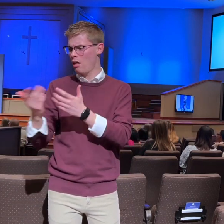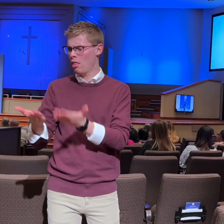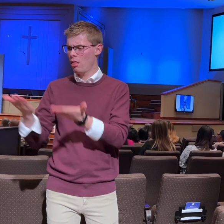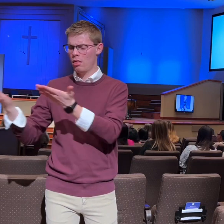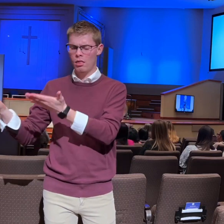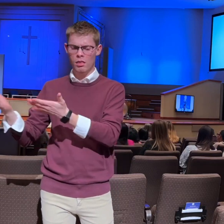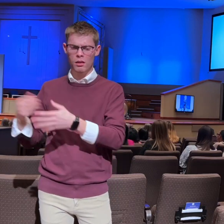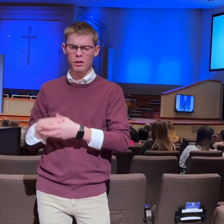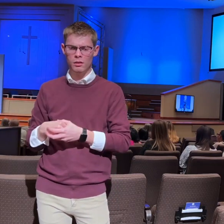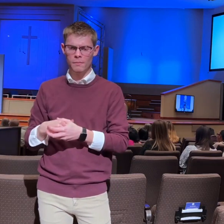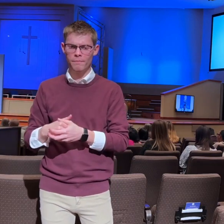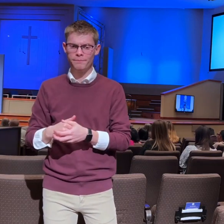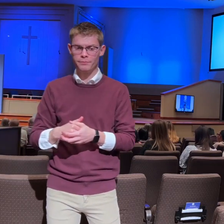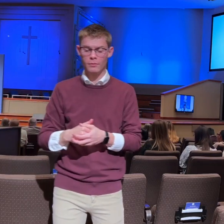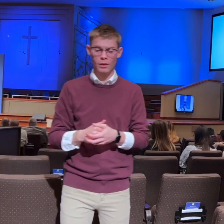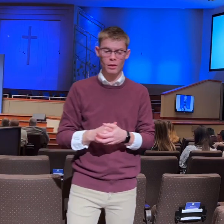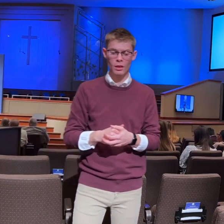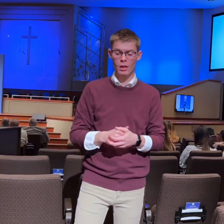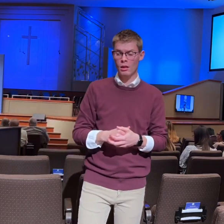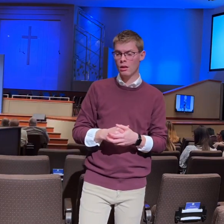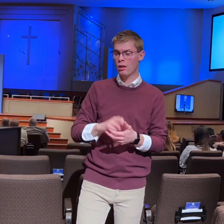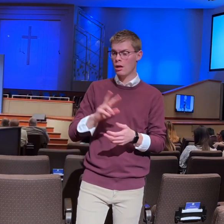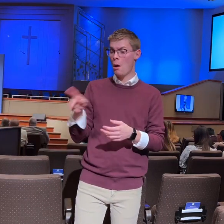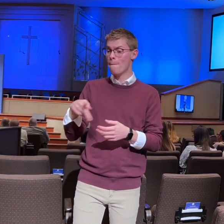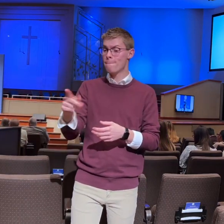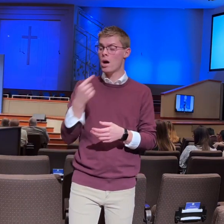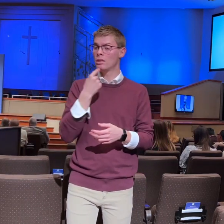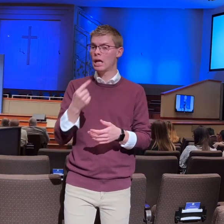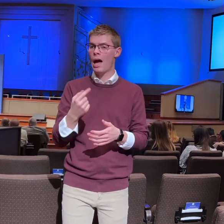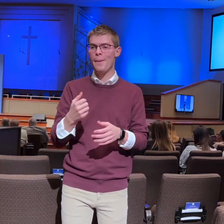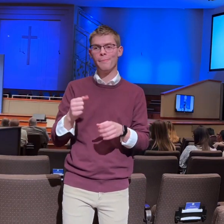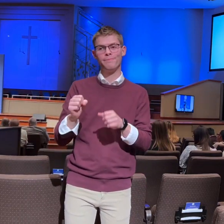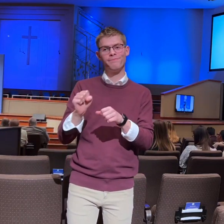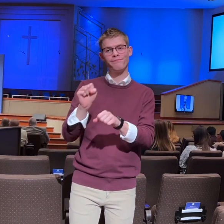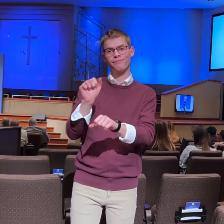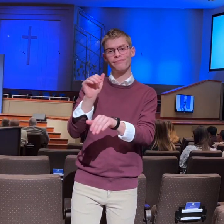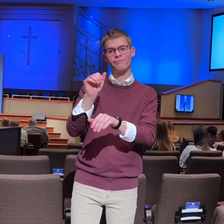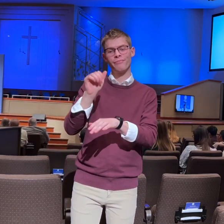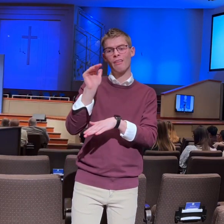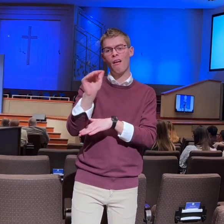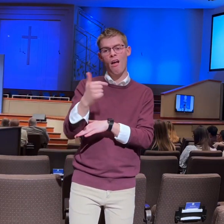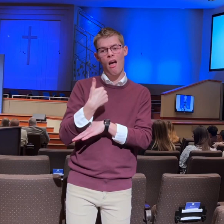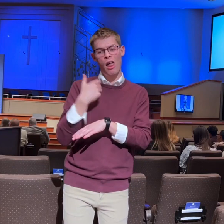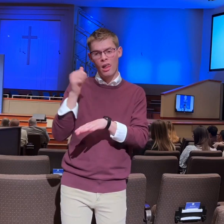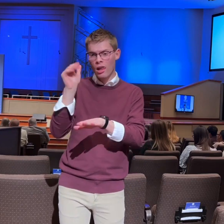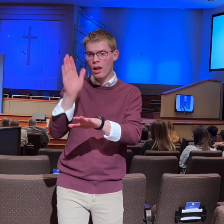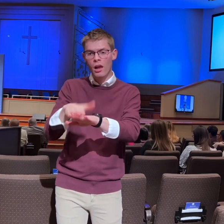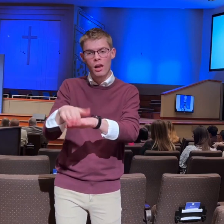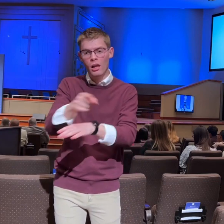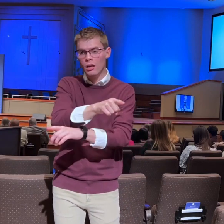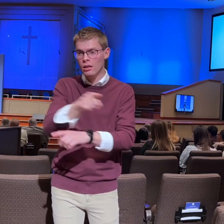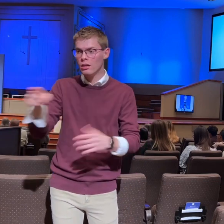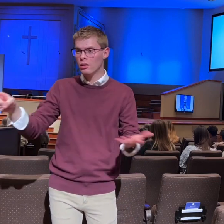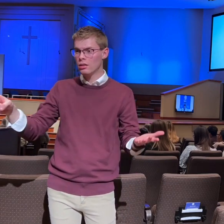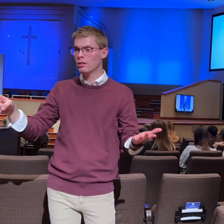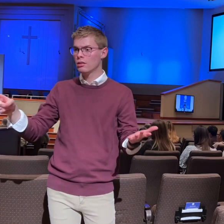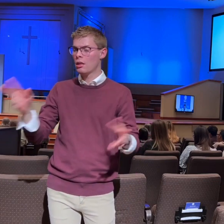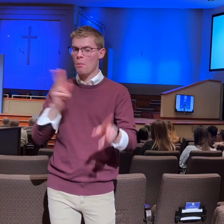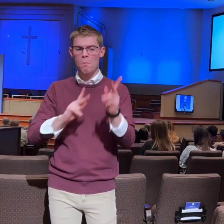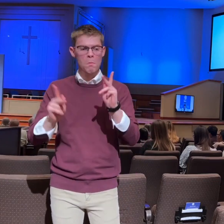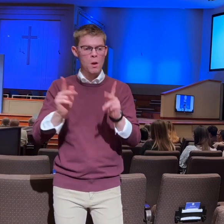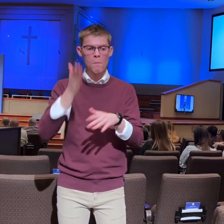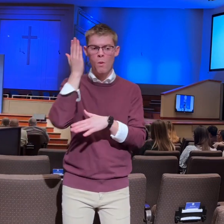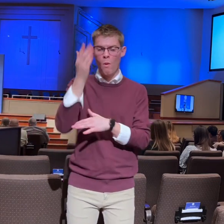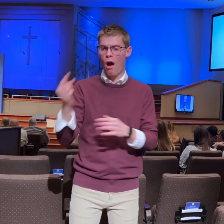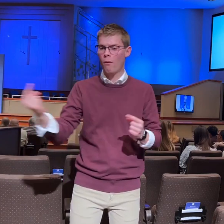because after I leave, I know these false teachers are going to be around. And they're going to pop in. They're going to be in the church, outside of the church. And